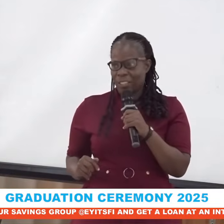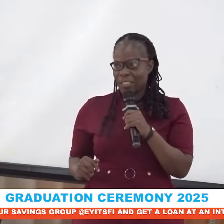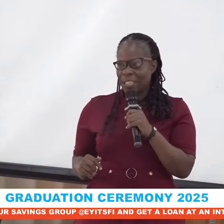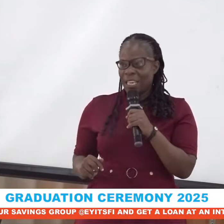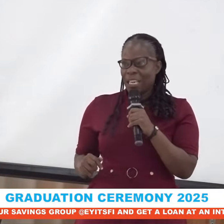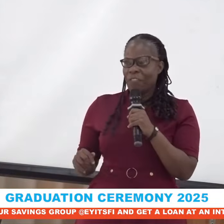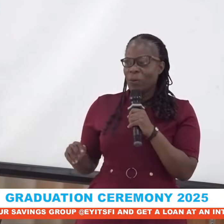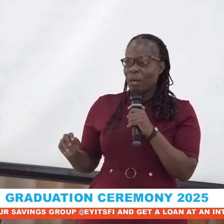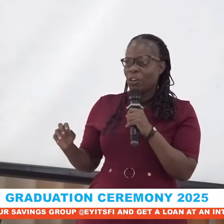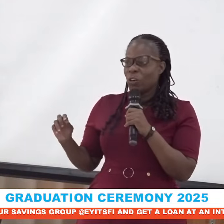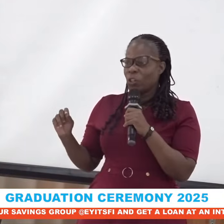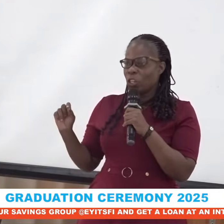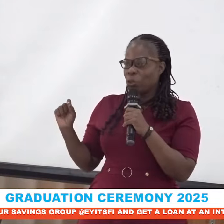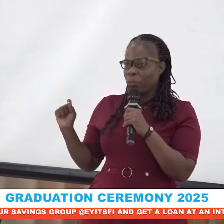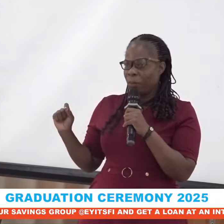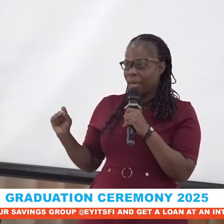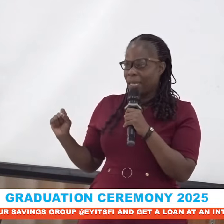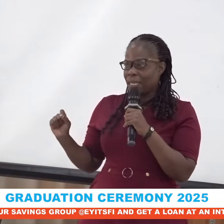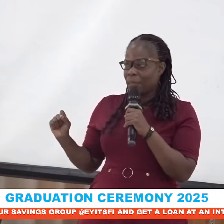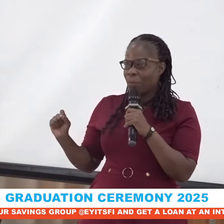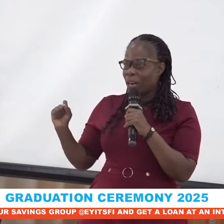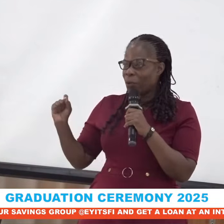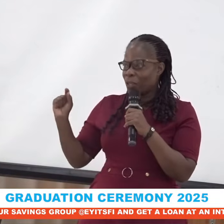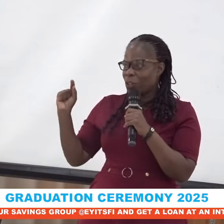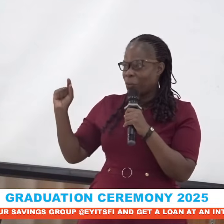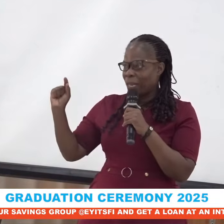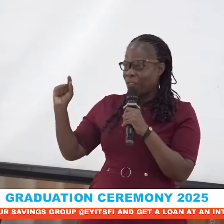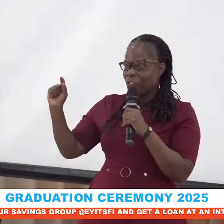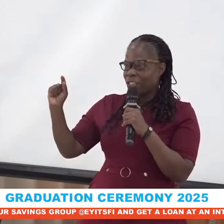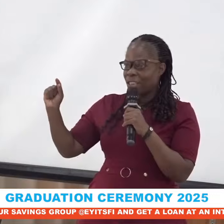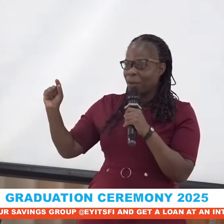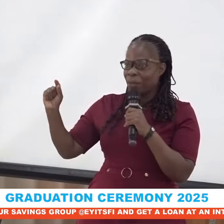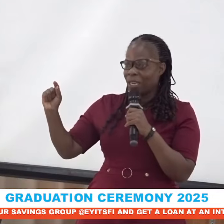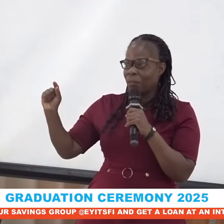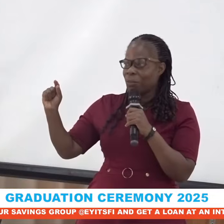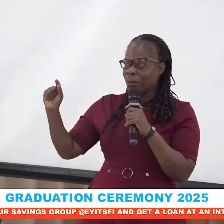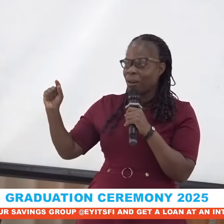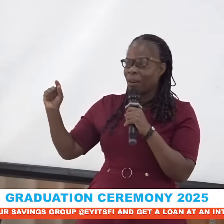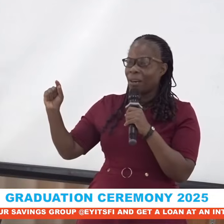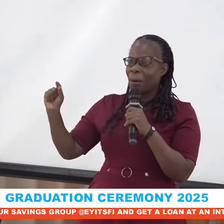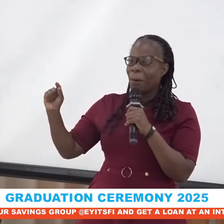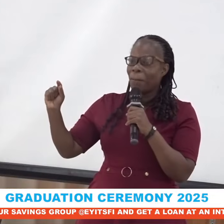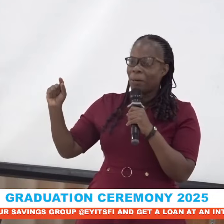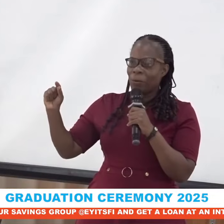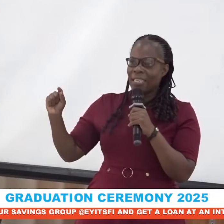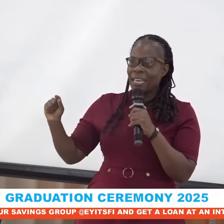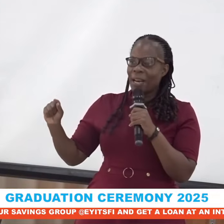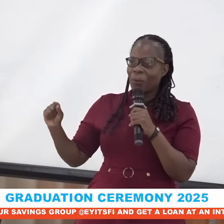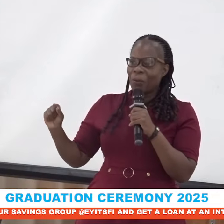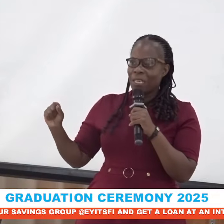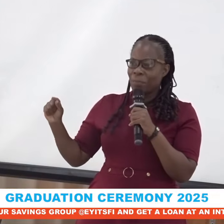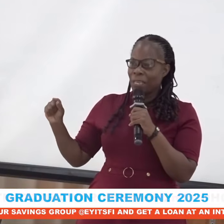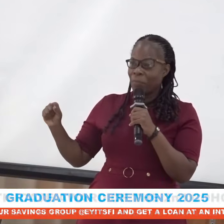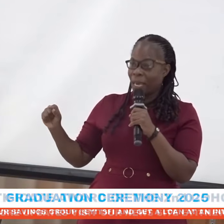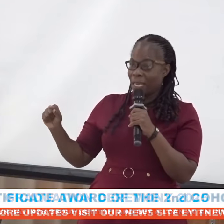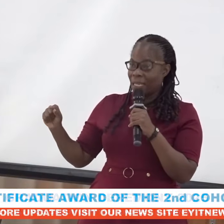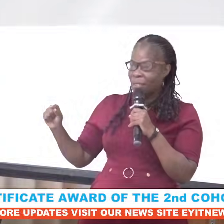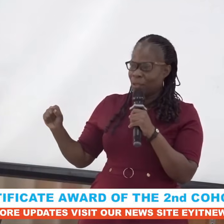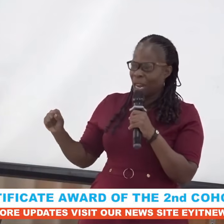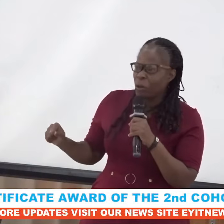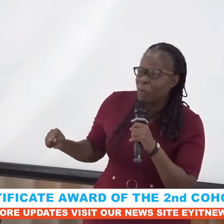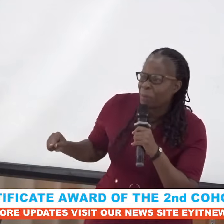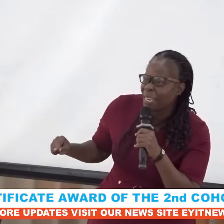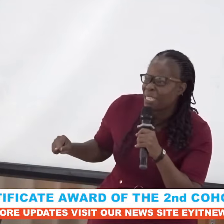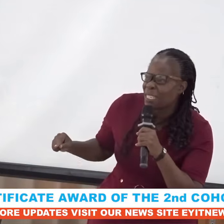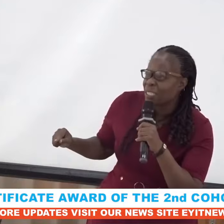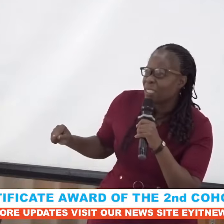language. Even when you're not going to be paid. Brian was not paid the first time he came to Mbarara, but right now he's being paid. Are